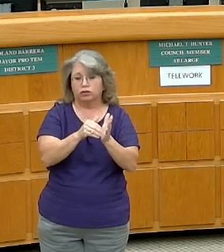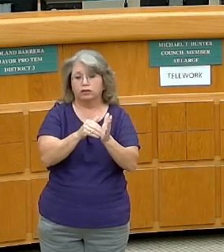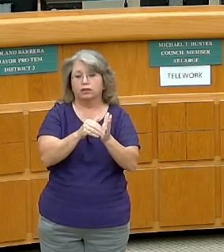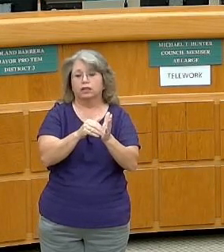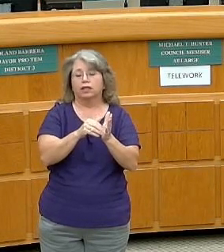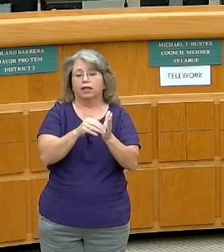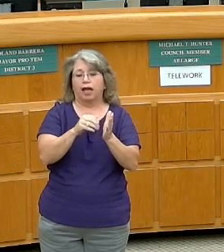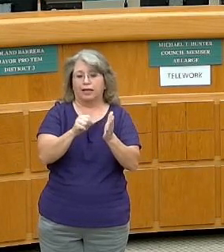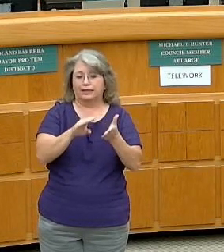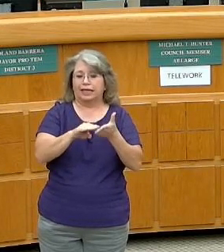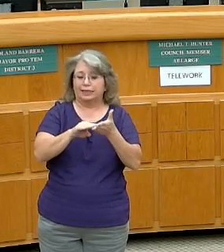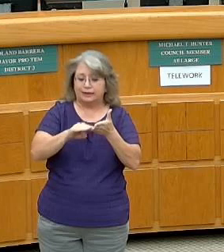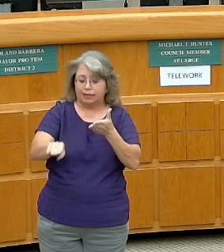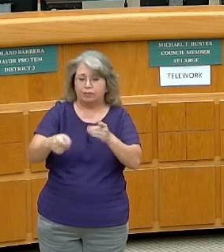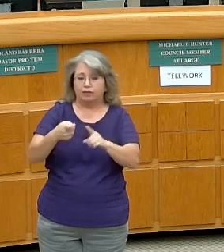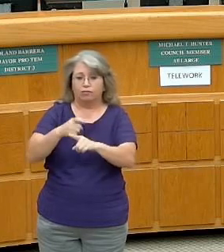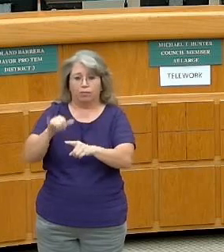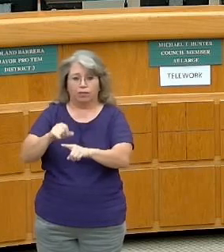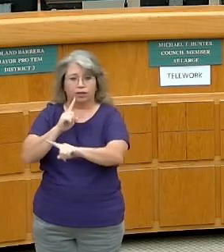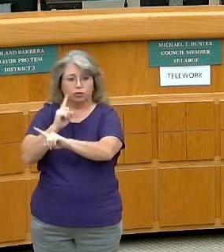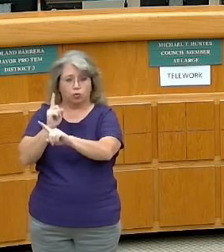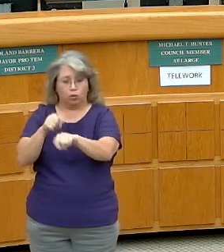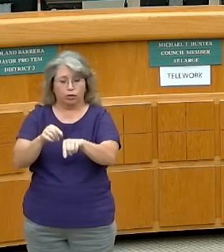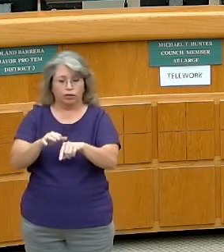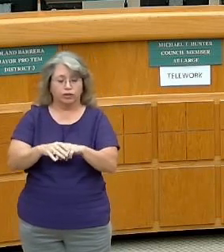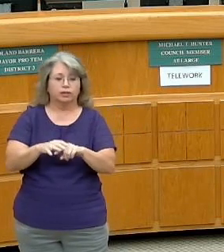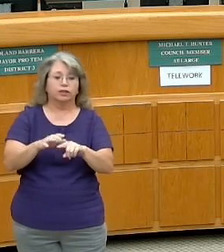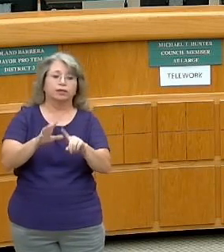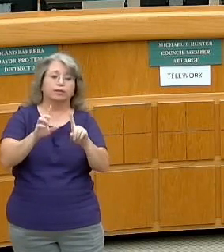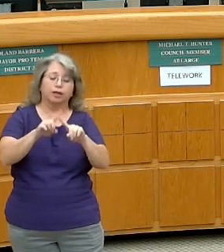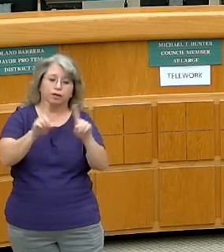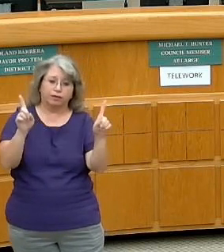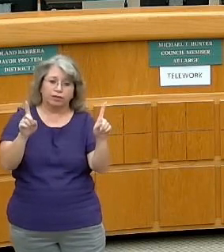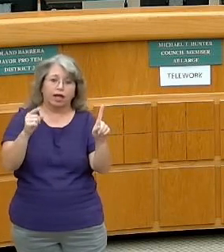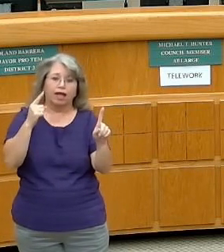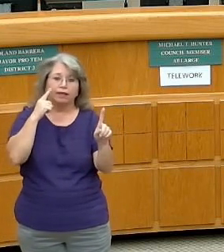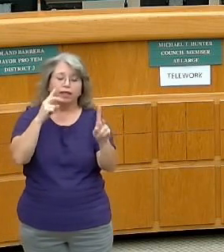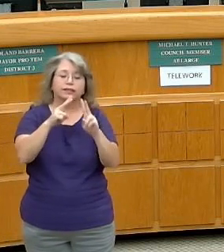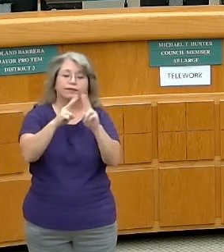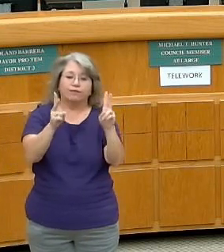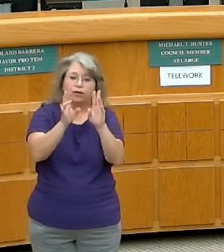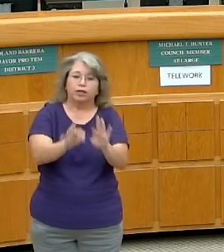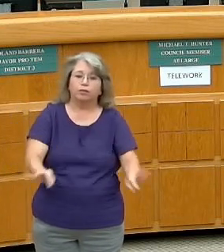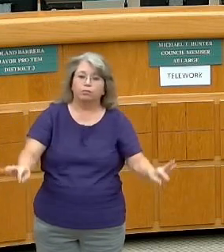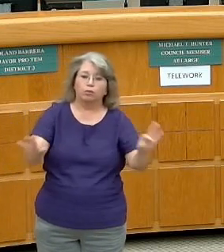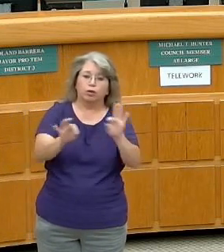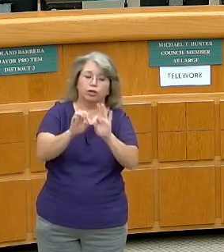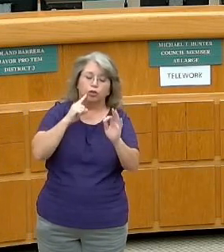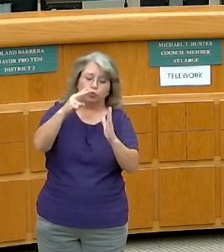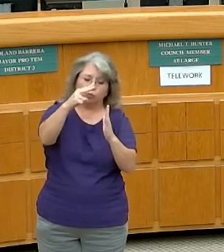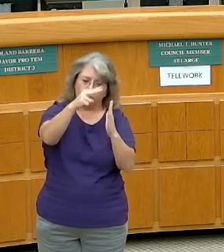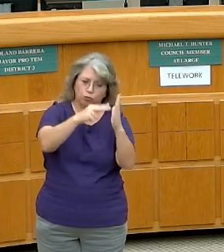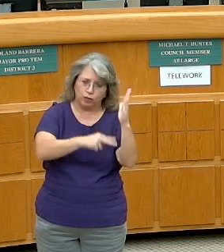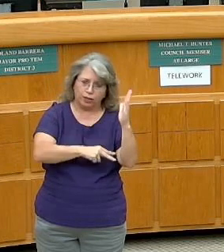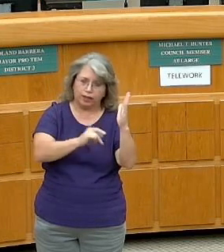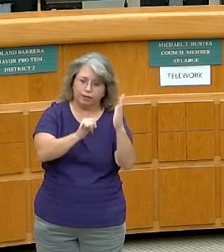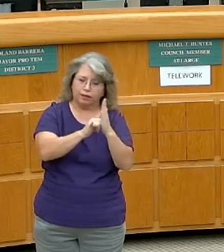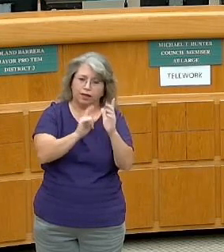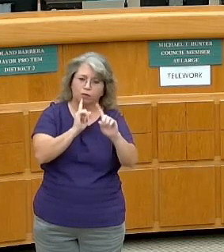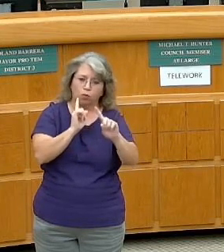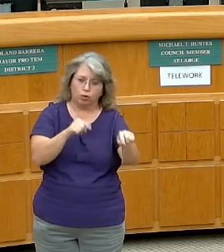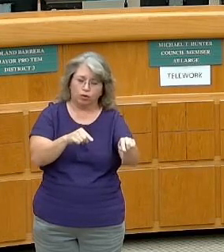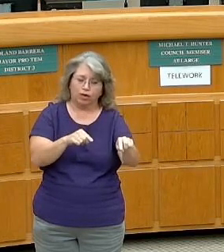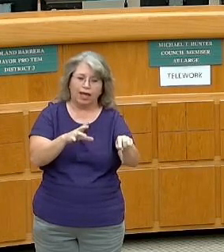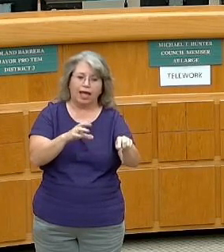the rule. And so I think it's very important that you take a look at the order. As always, the spirit of the order